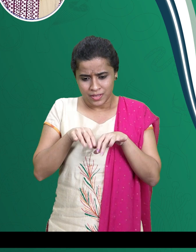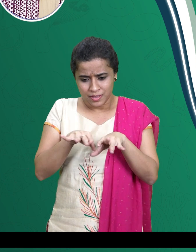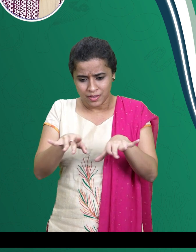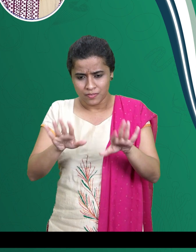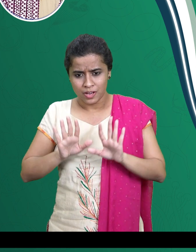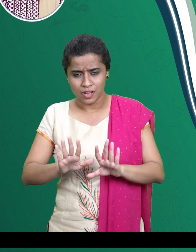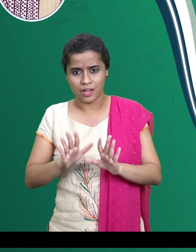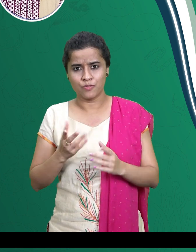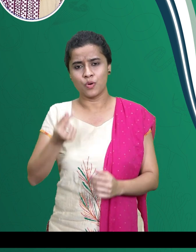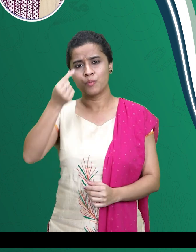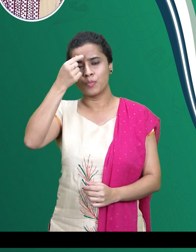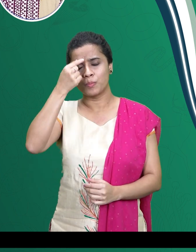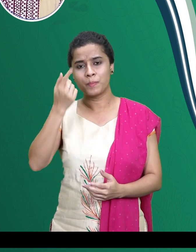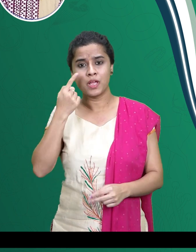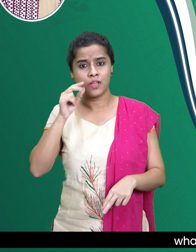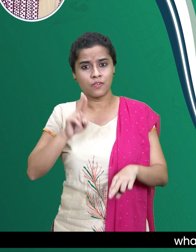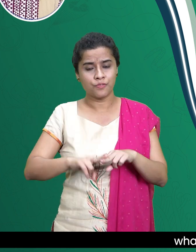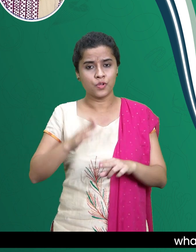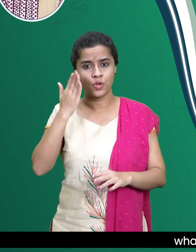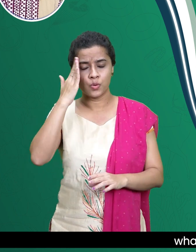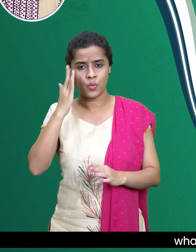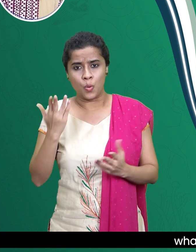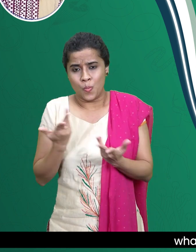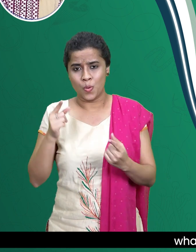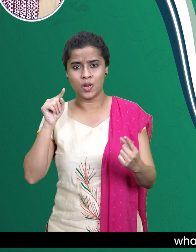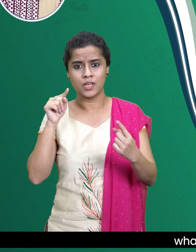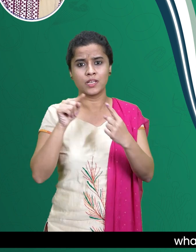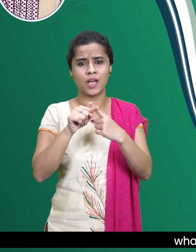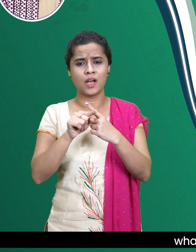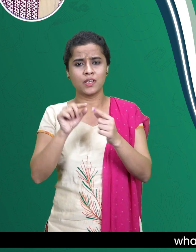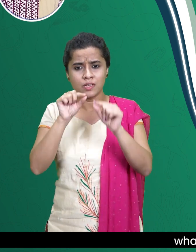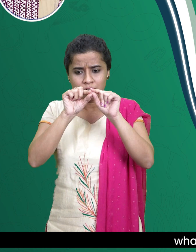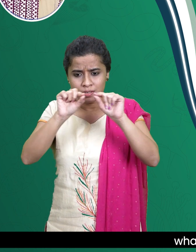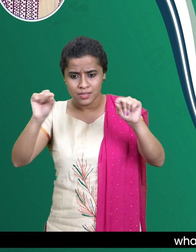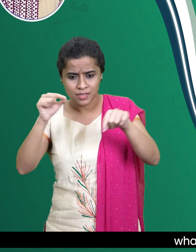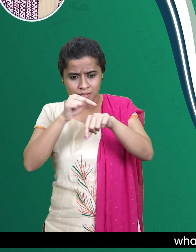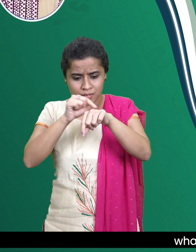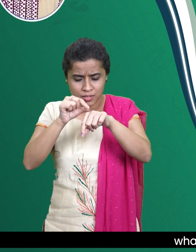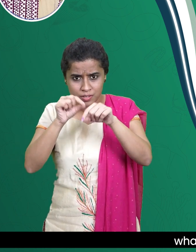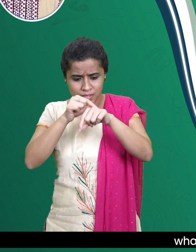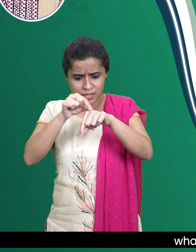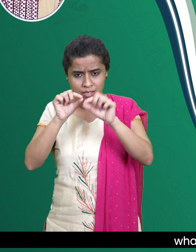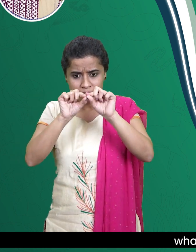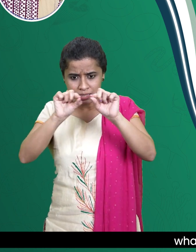be if we know what the target tissue or organ is